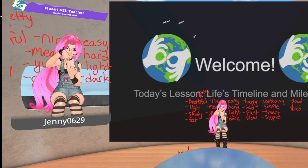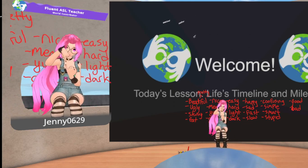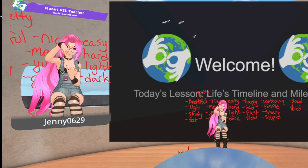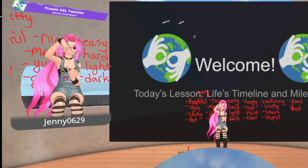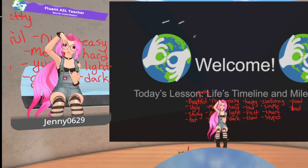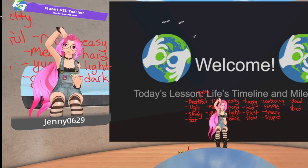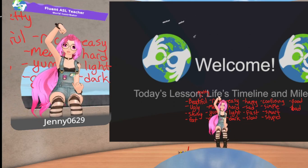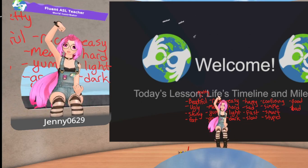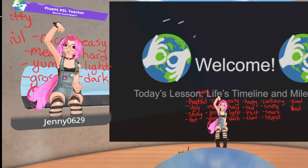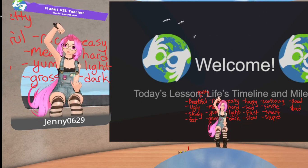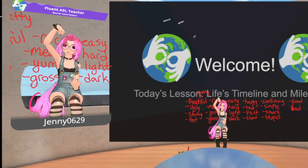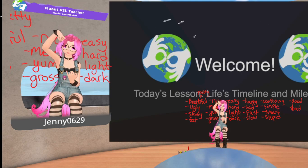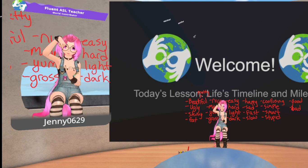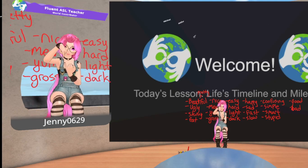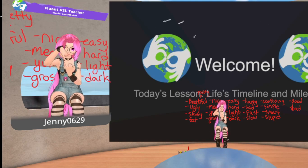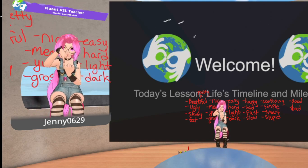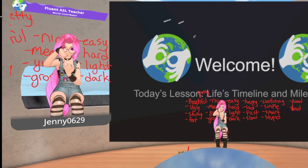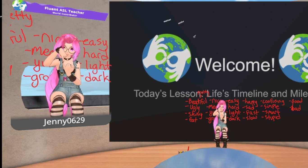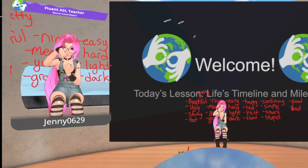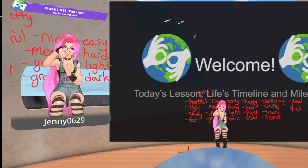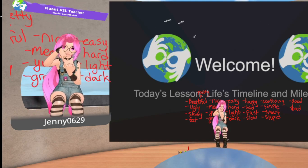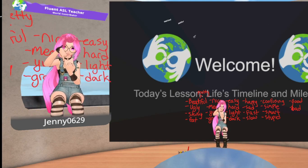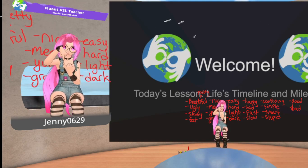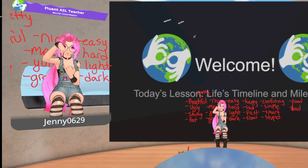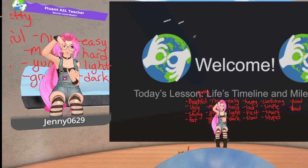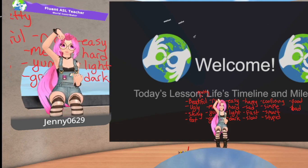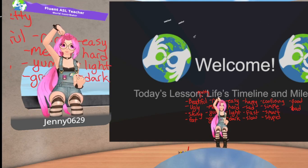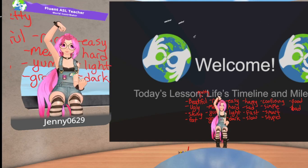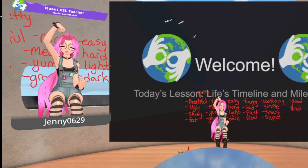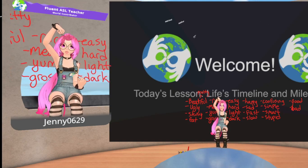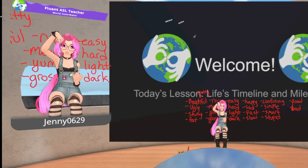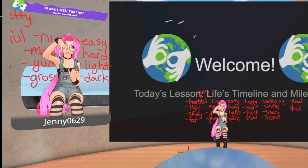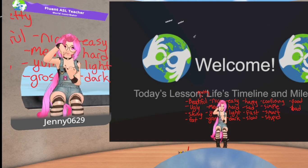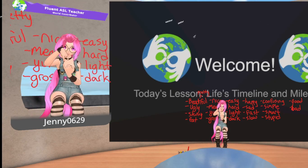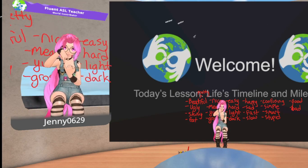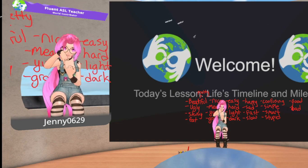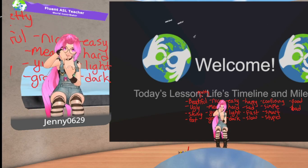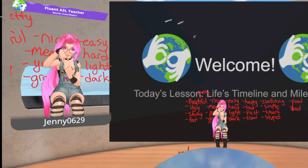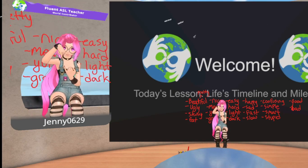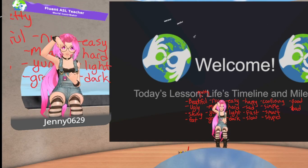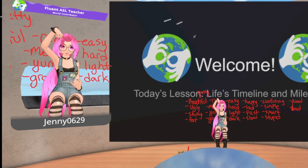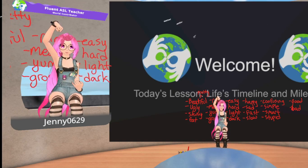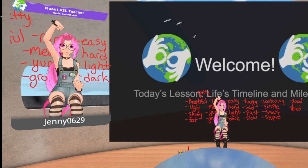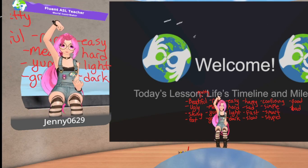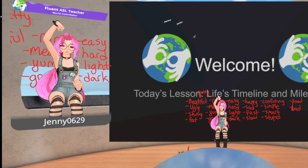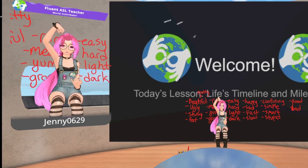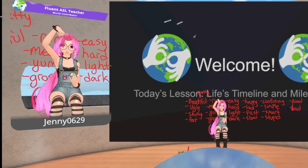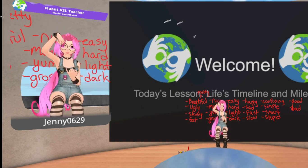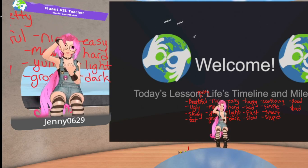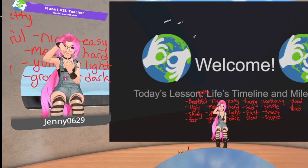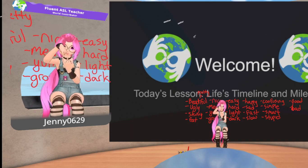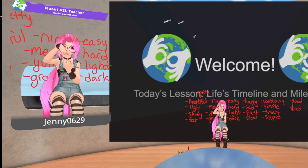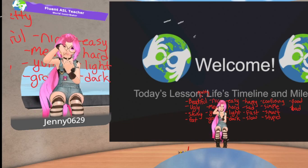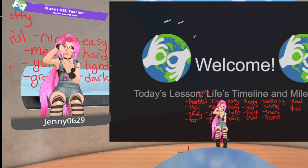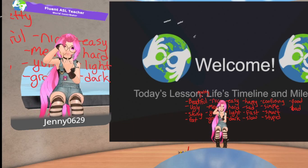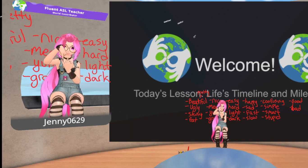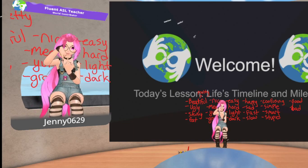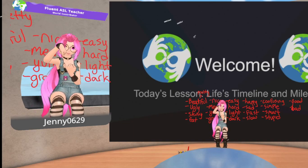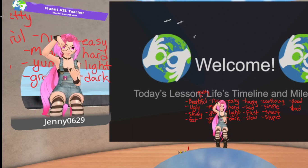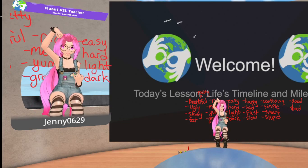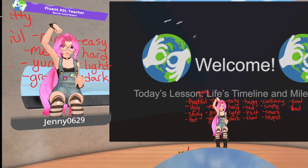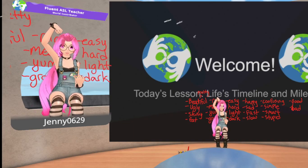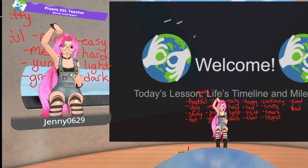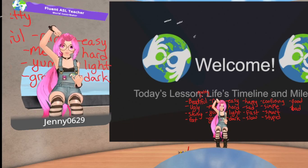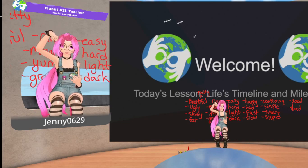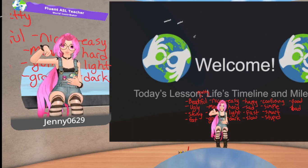of showing how thin they are. You're showing their spine or their stomach. Moving upwards. This is